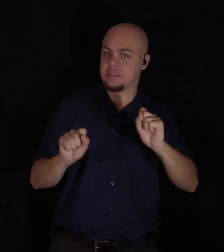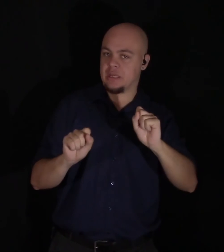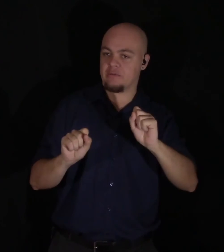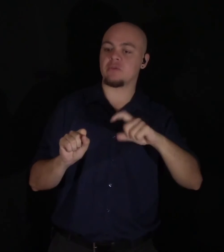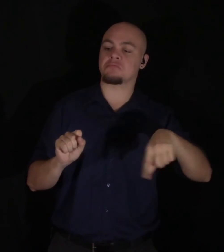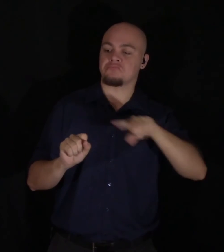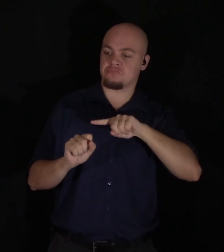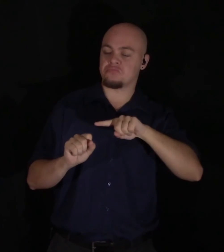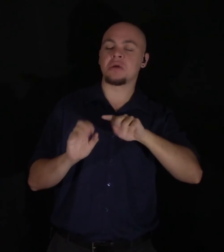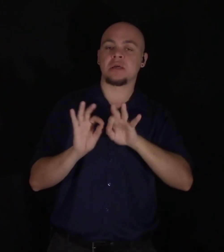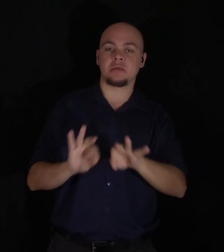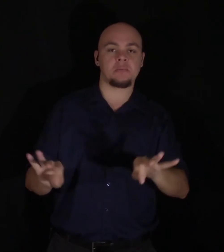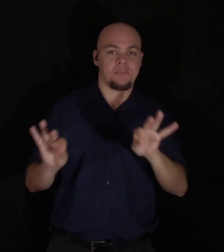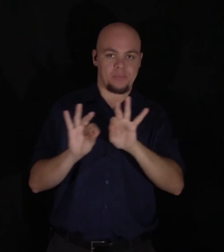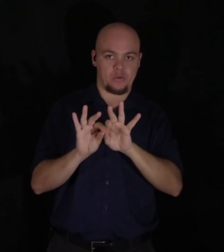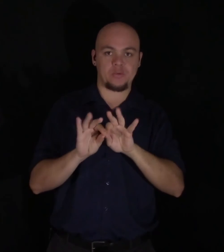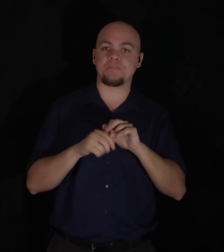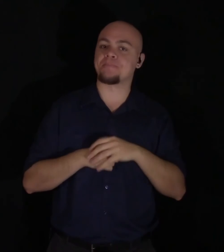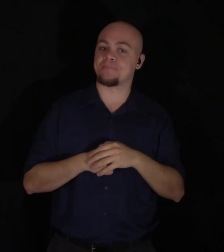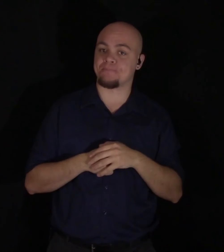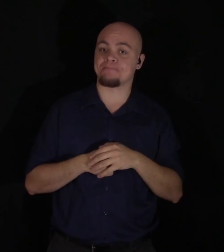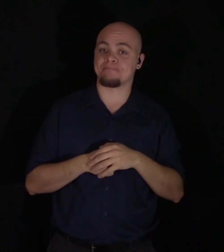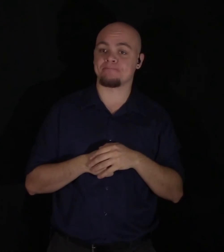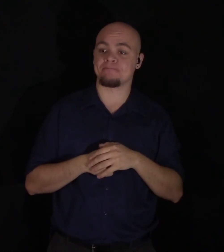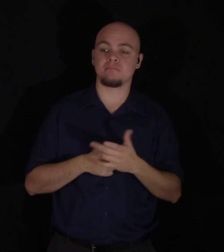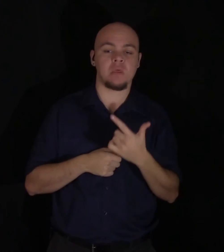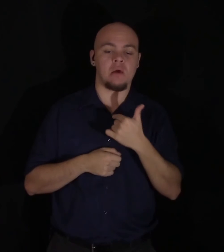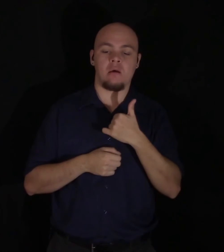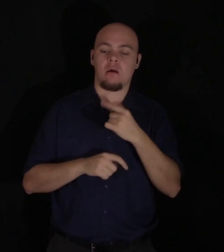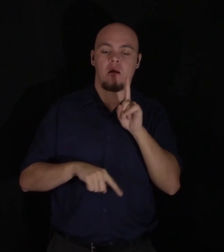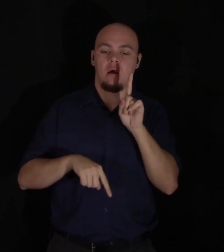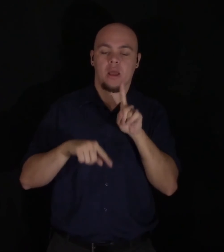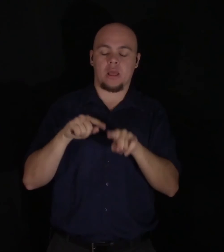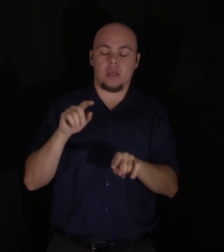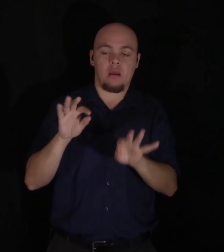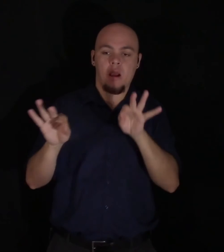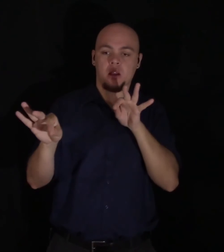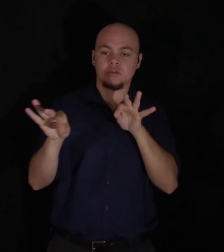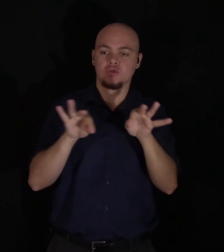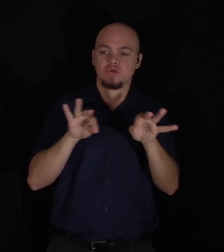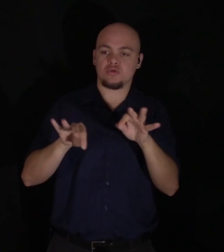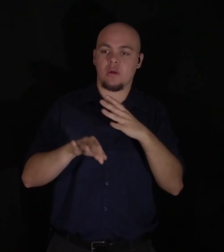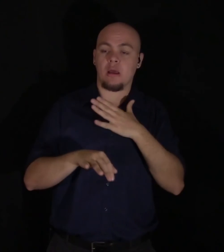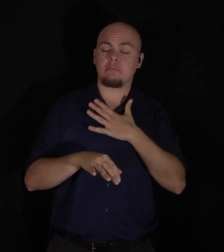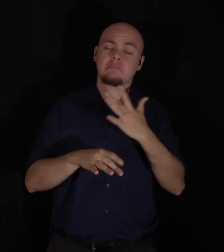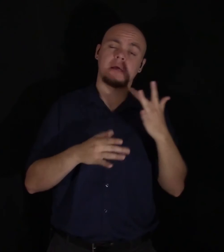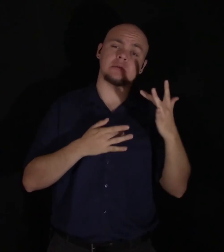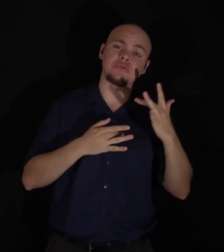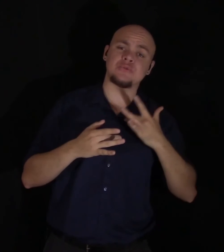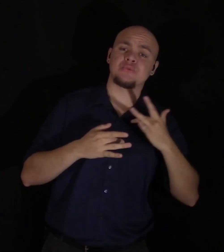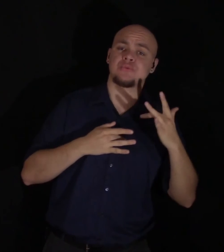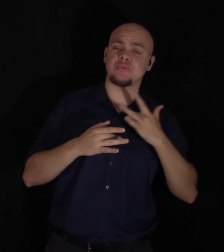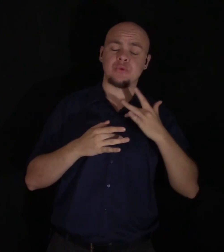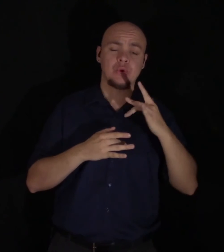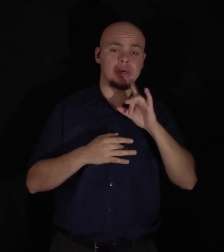to my care. I cannot describe to you my sensations on the near prospect of